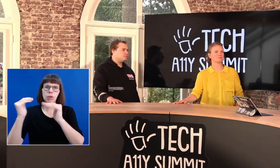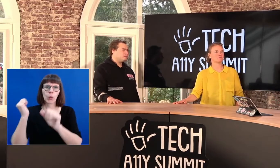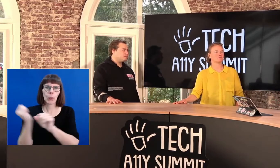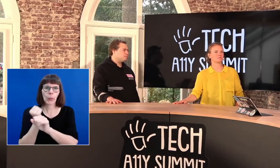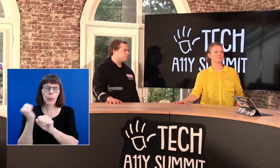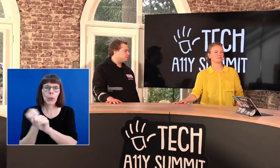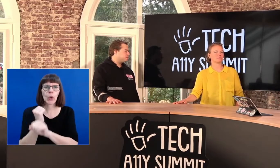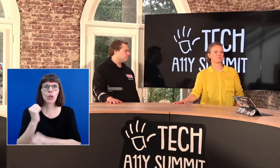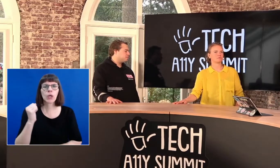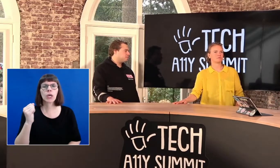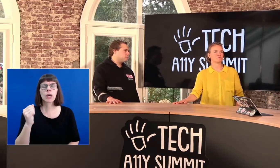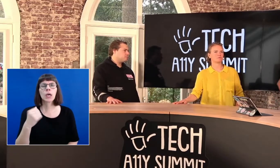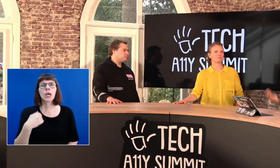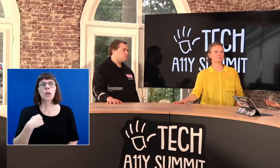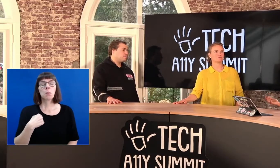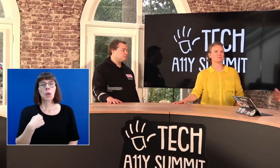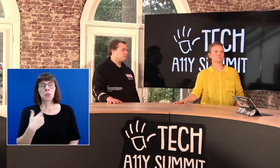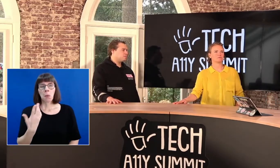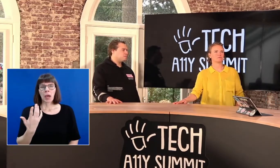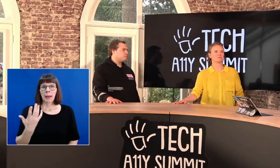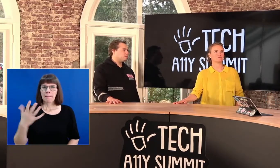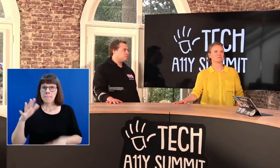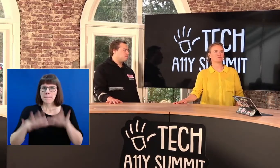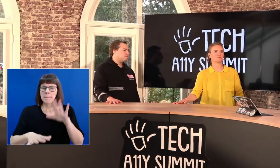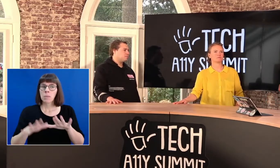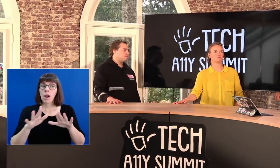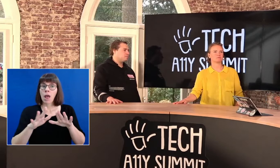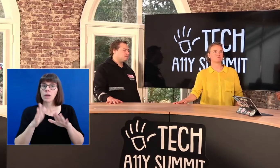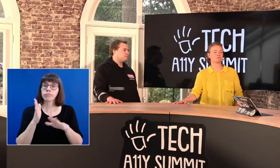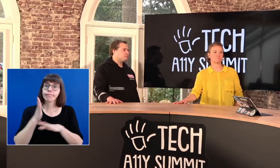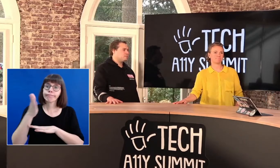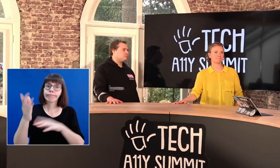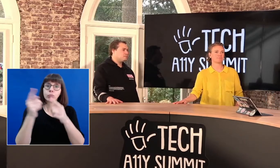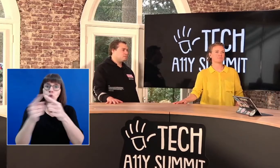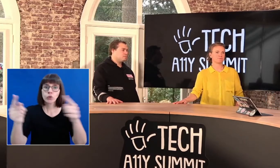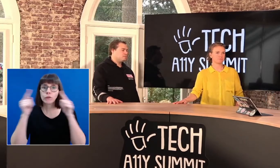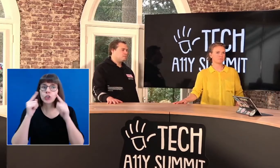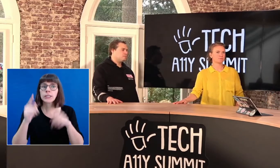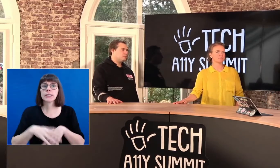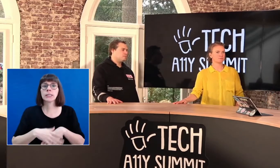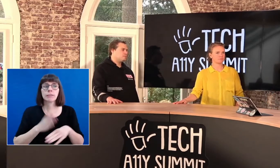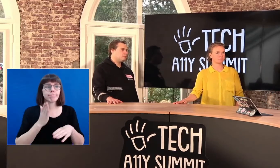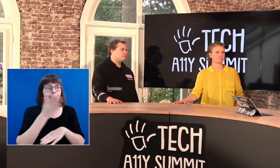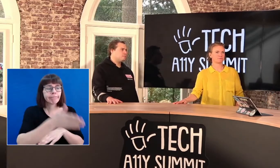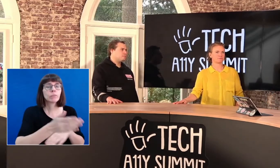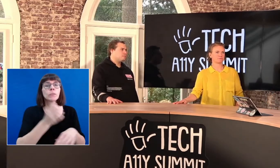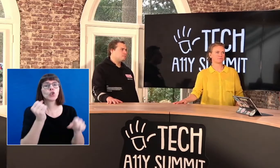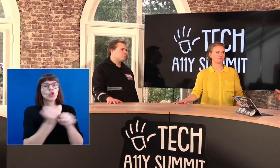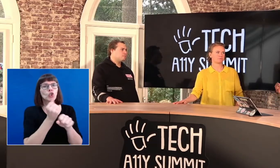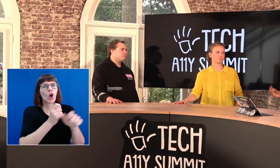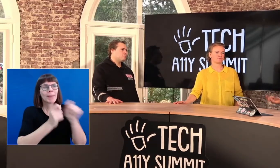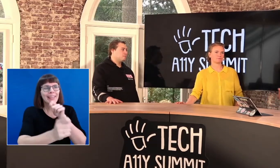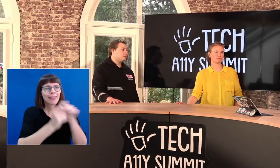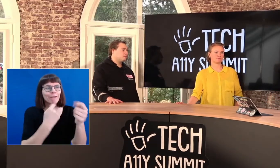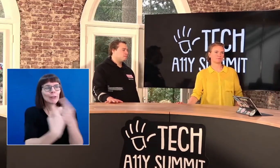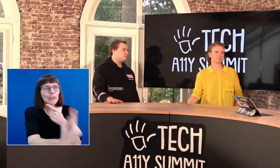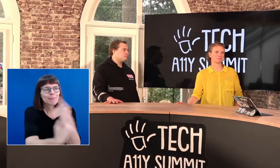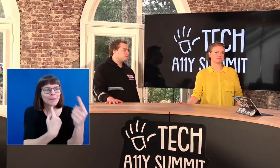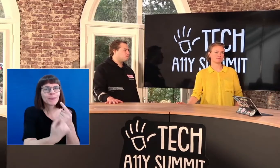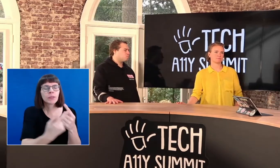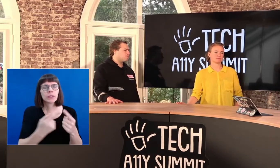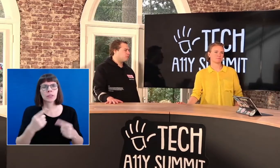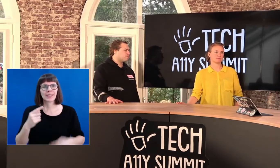seems challenging to go to college or to job interviews as a deaf person. So how did you